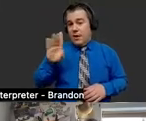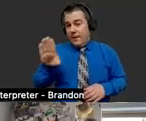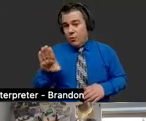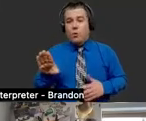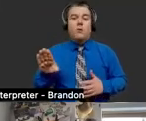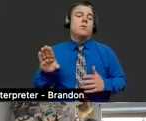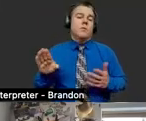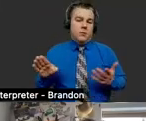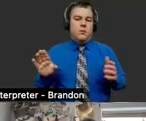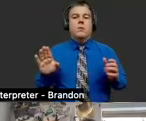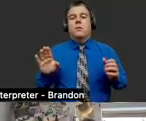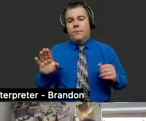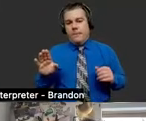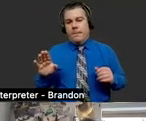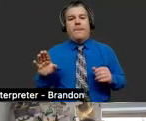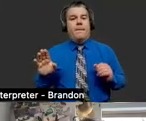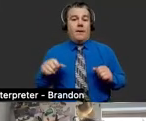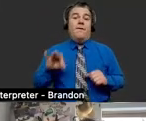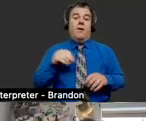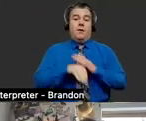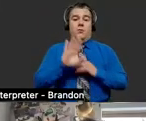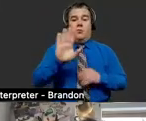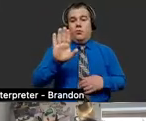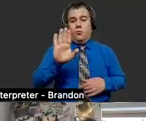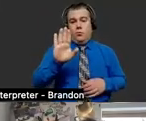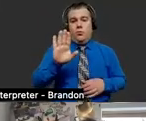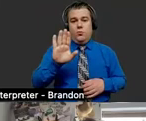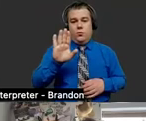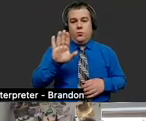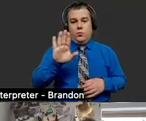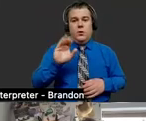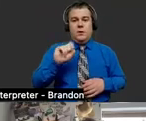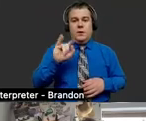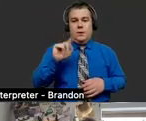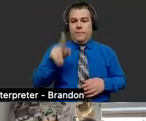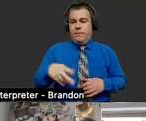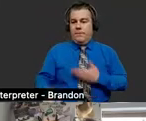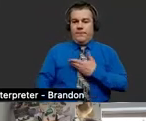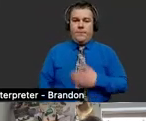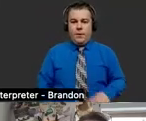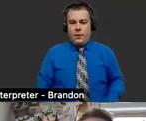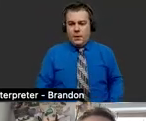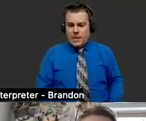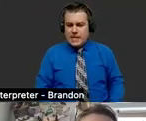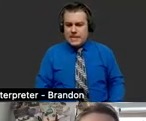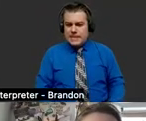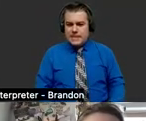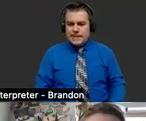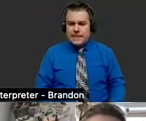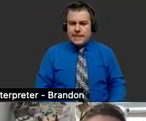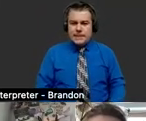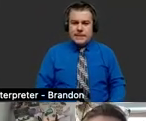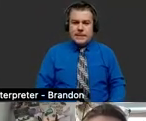also find it in your setup here. It is, where is it? Right